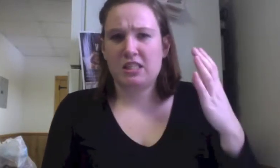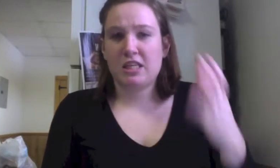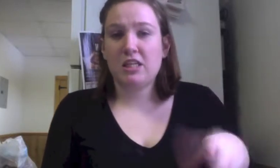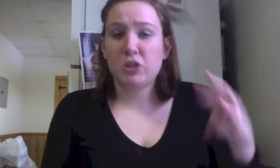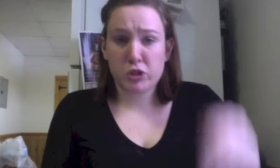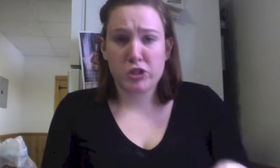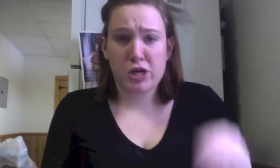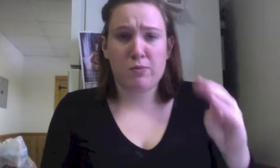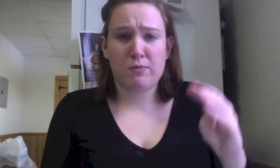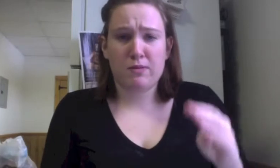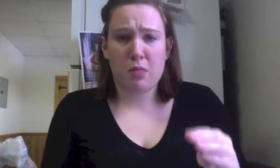kids